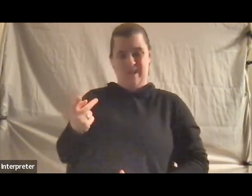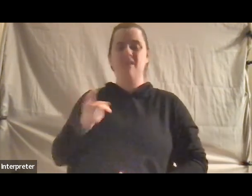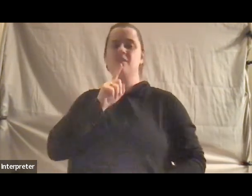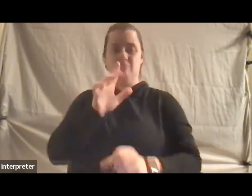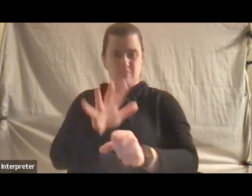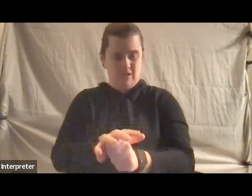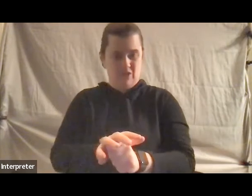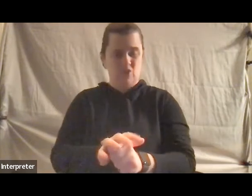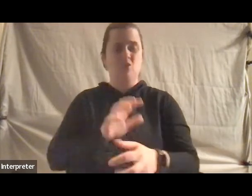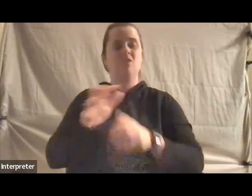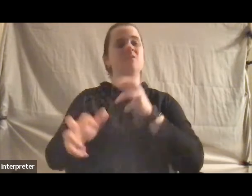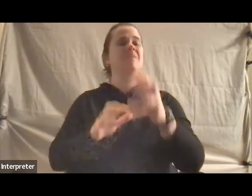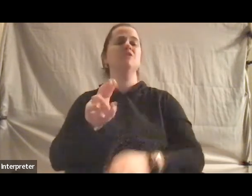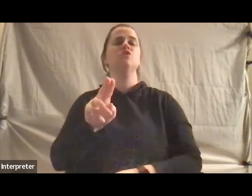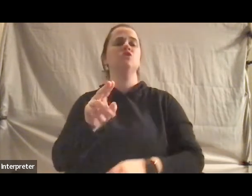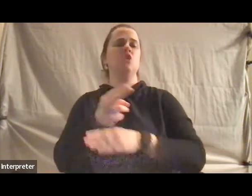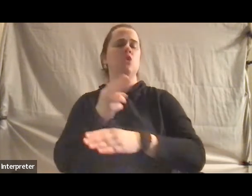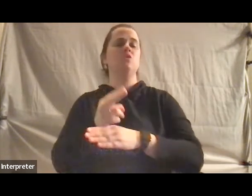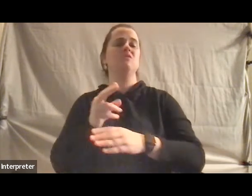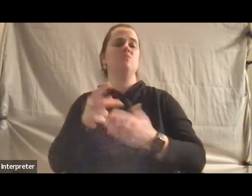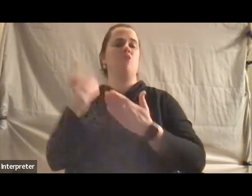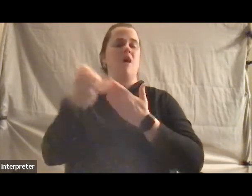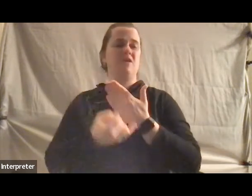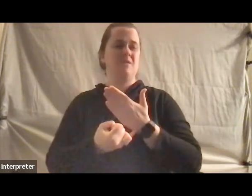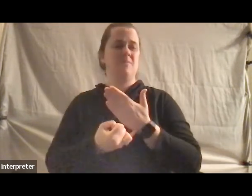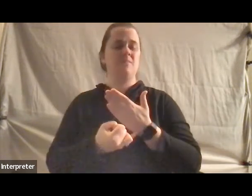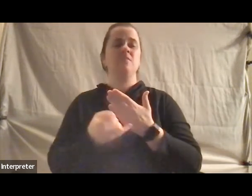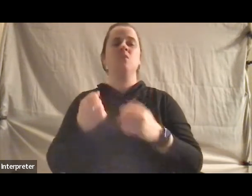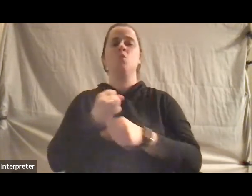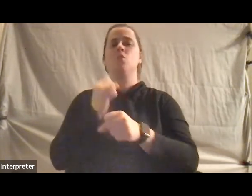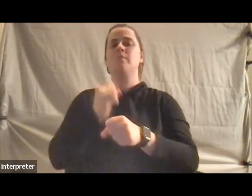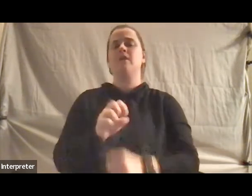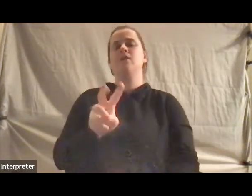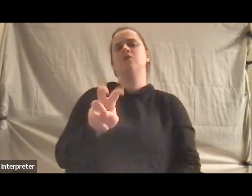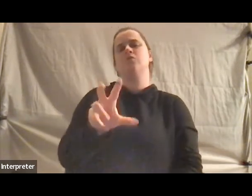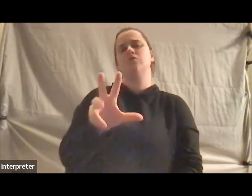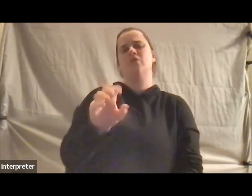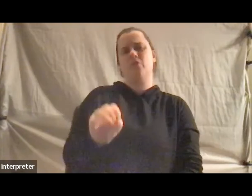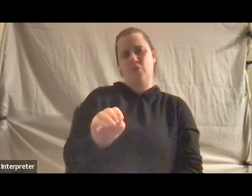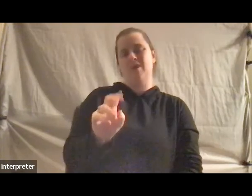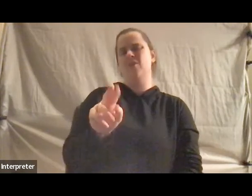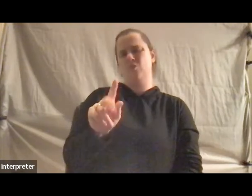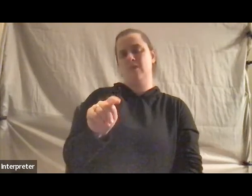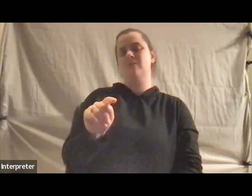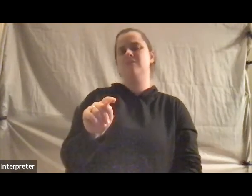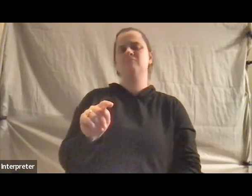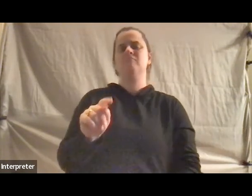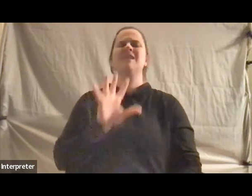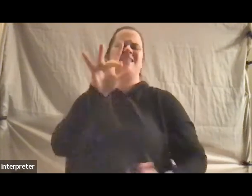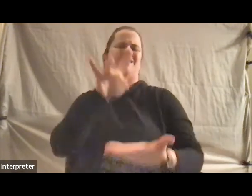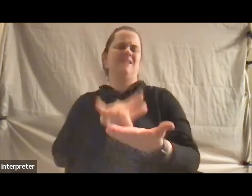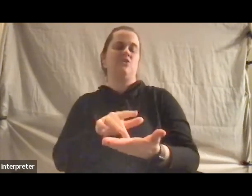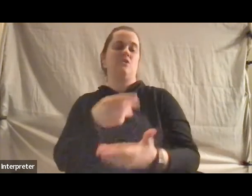mixed-use project that will create 230 units in the heart of Hilltop. These units will serve